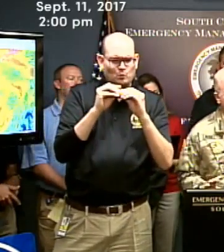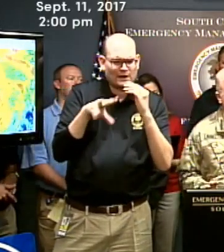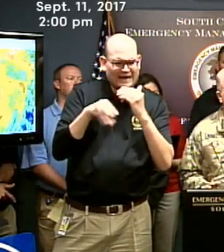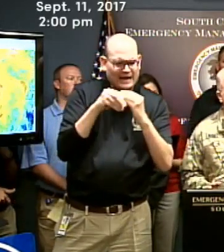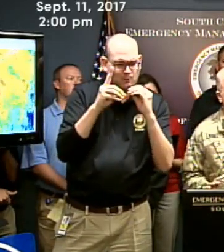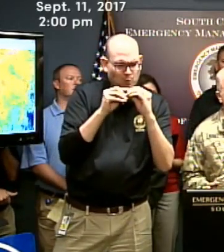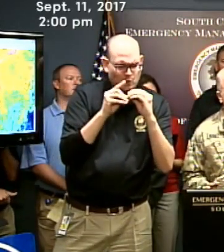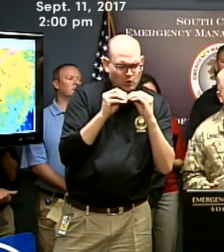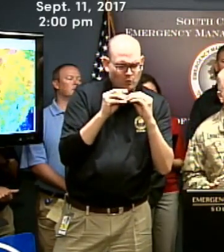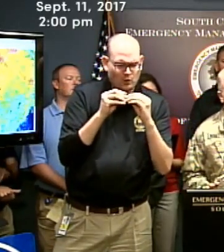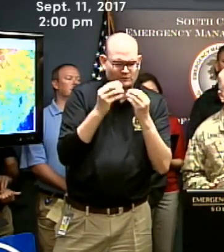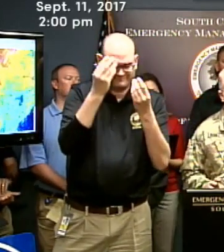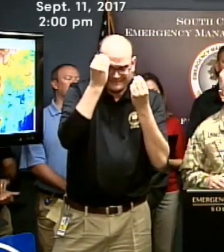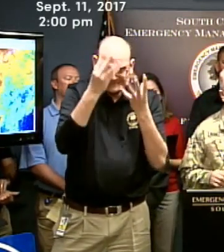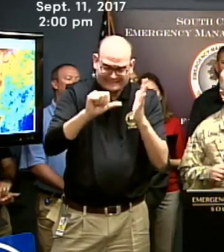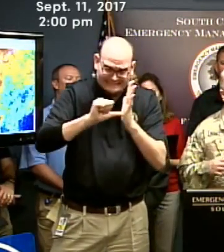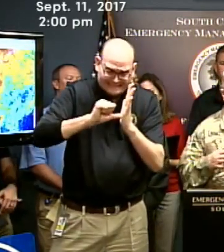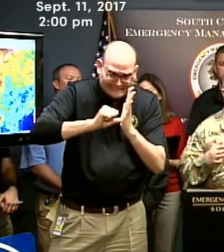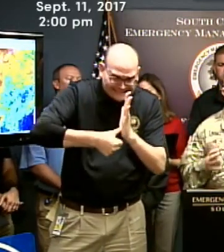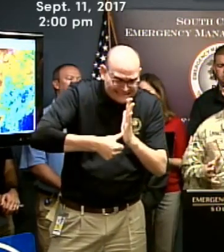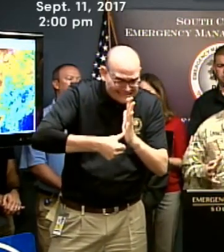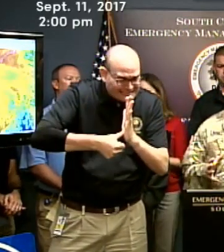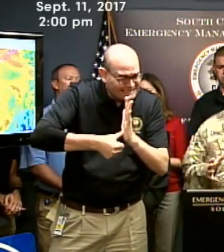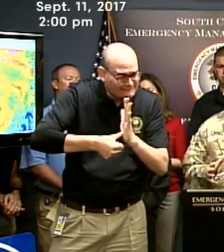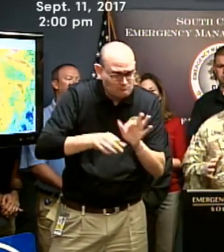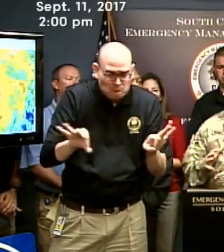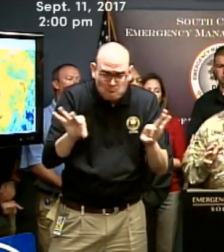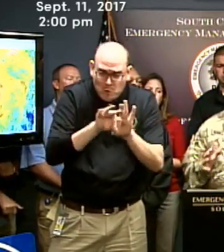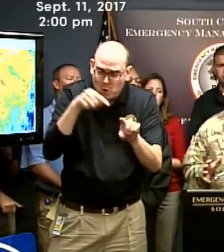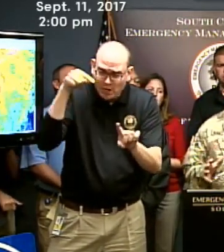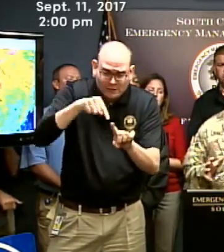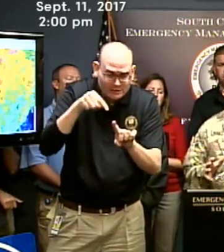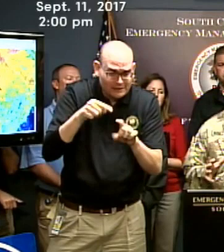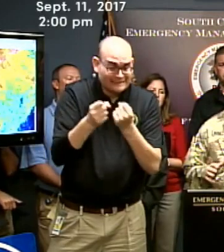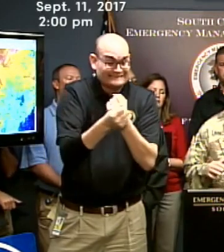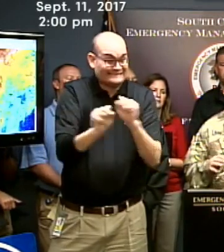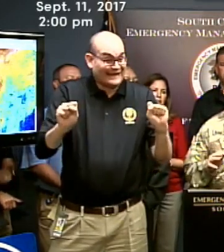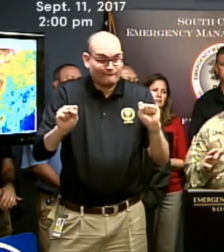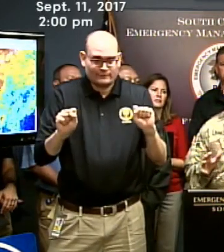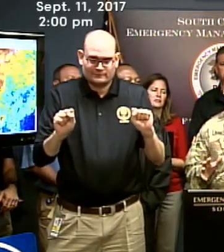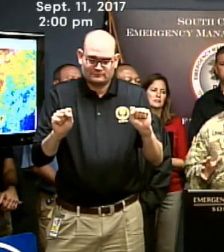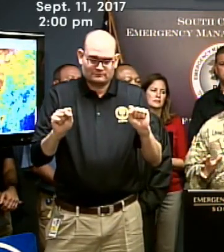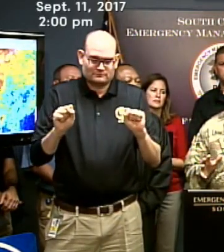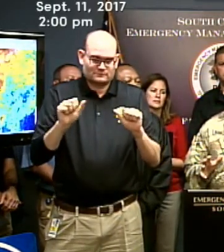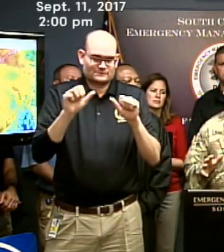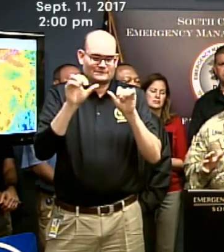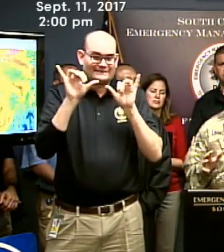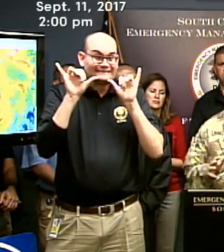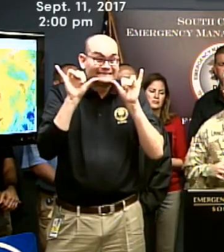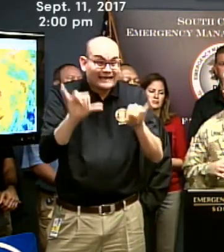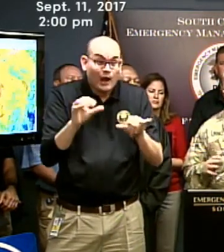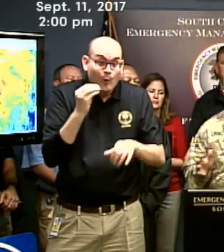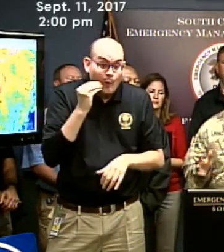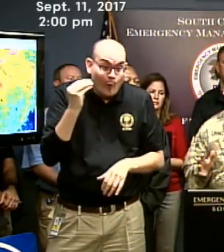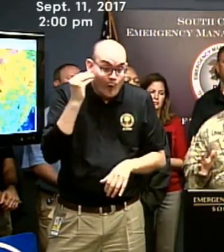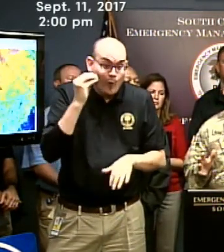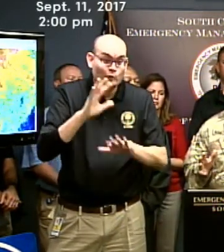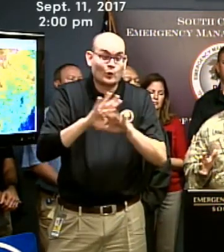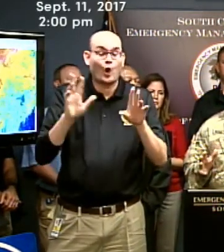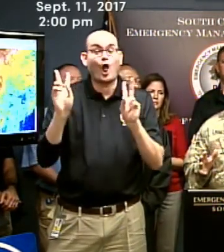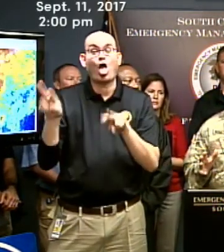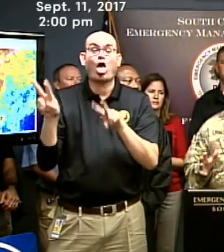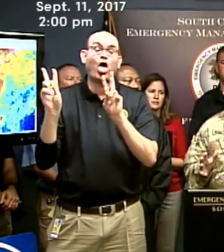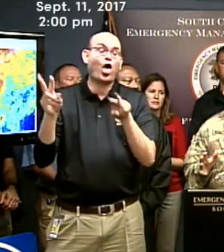Wanted to reemphasize one thing, and this is the safety issue. Stay at your home. Don't get out there and sightsee. Don't go up and down the